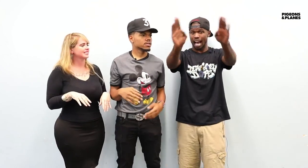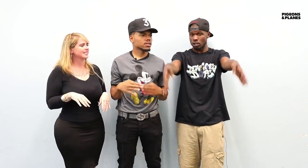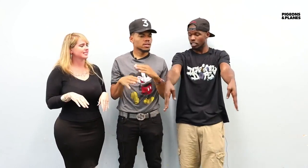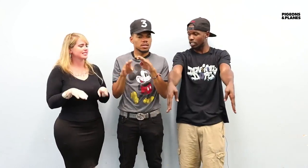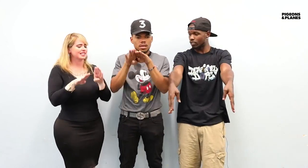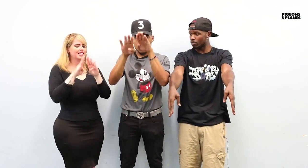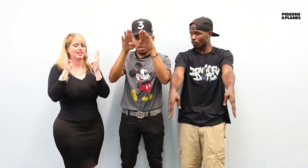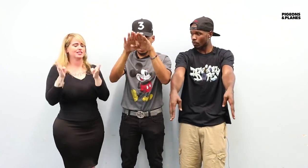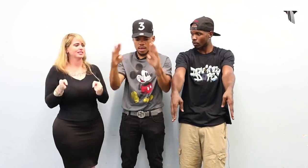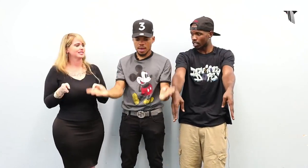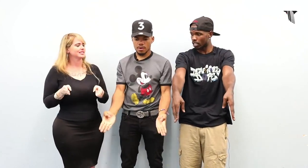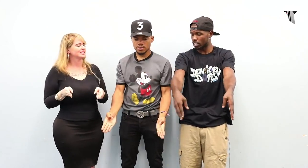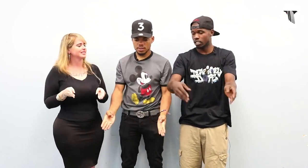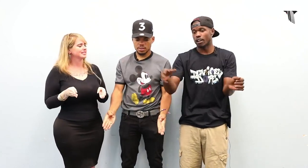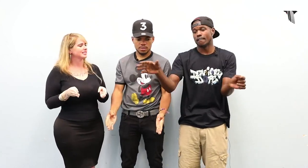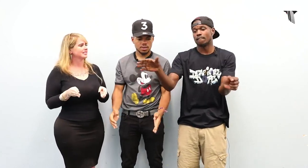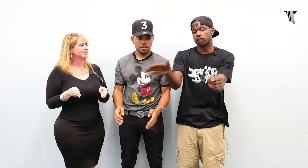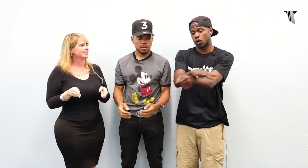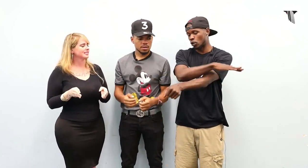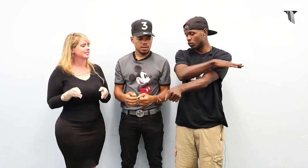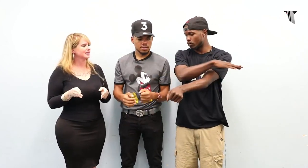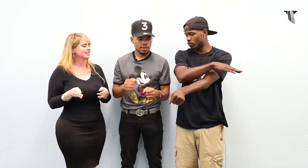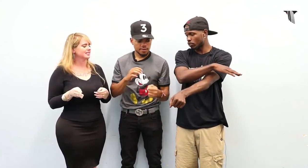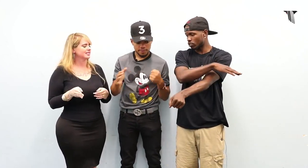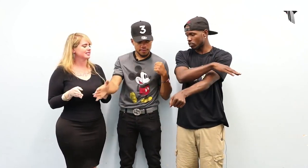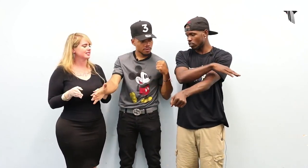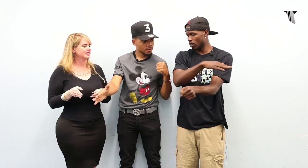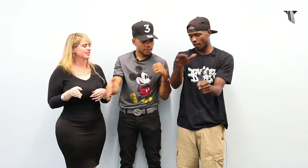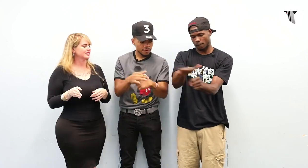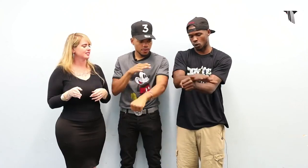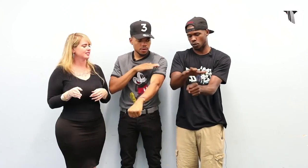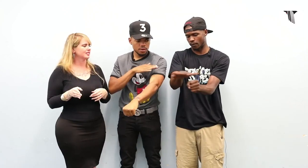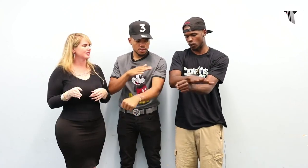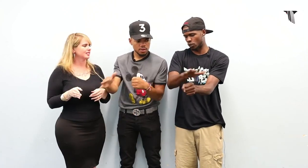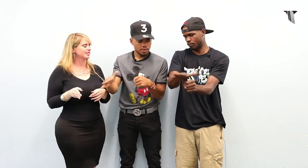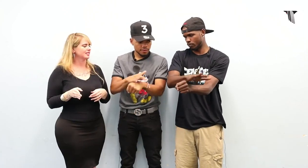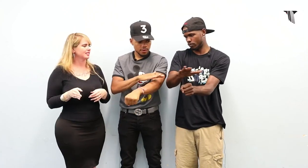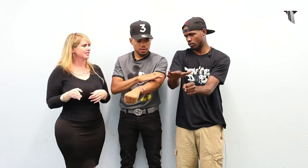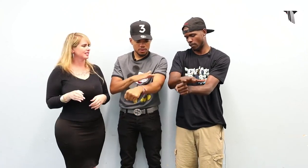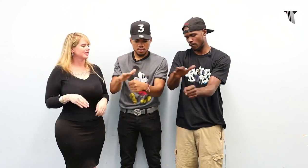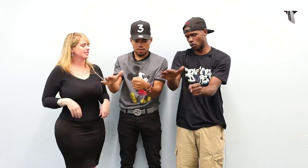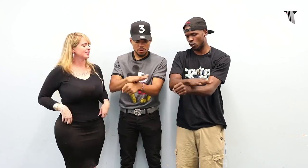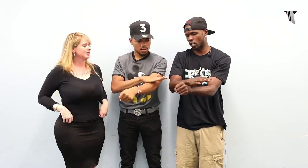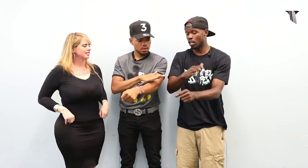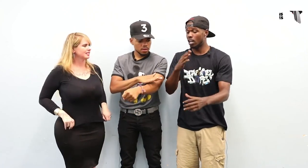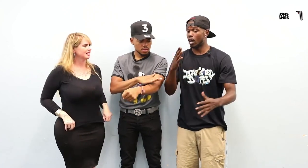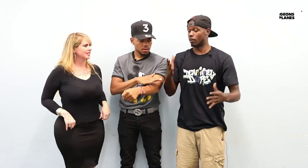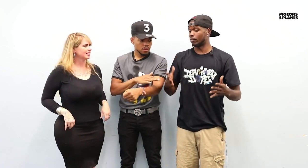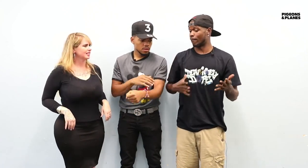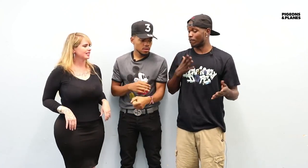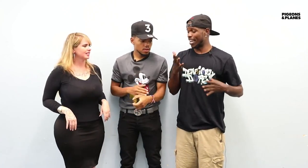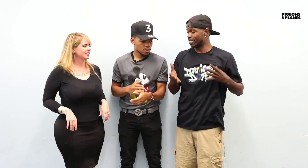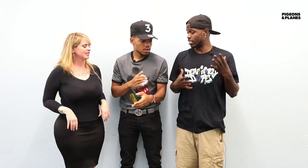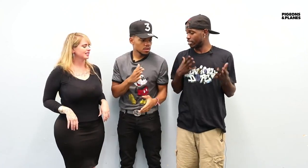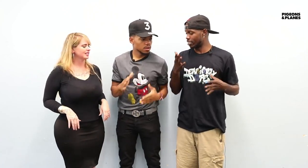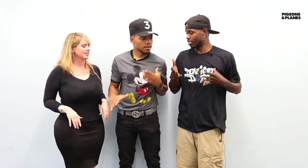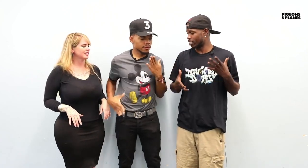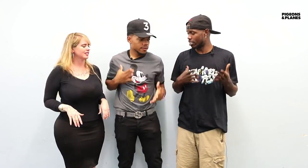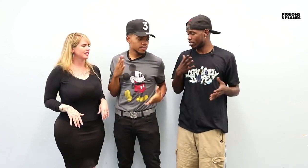Have. House. Full. Full. Full. Full. Full. Of them fancy.